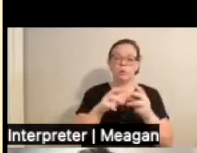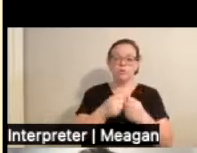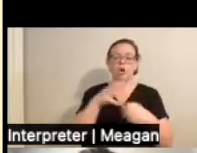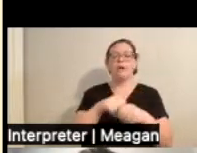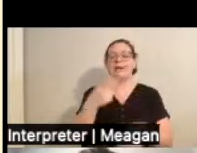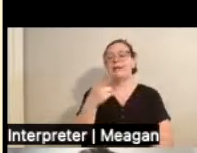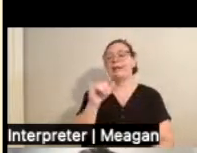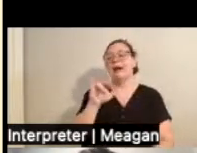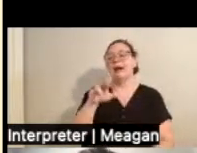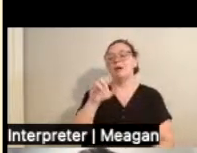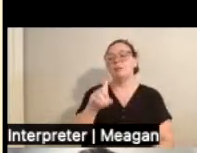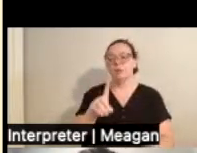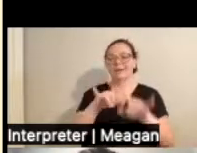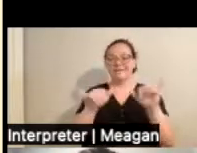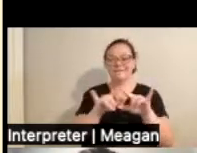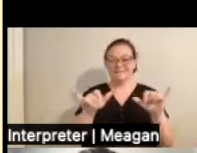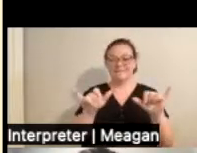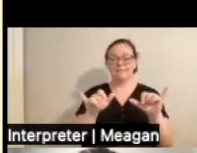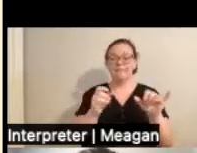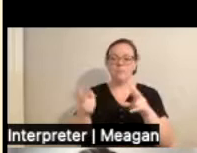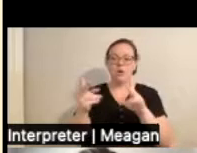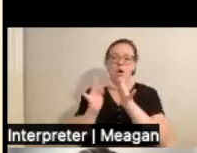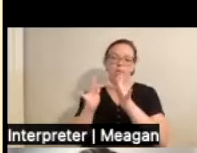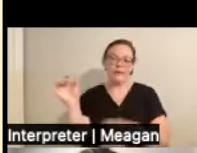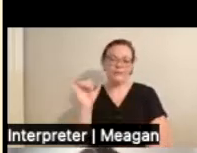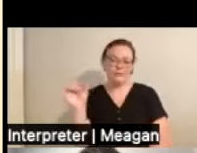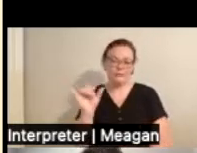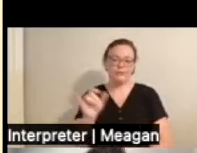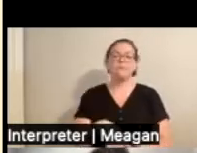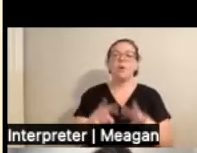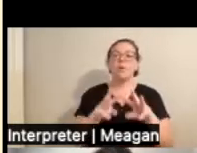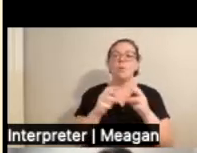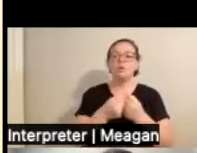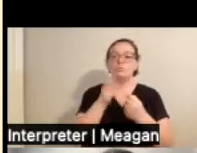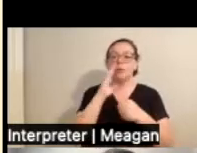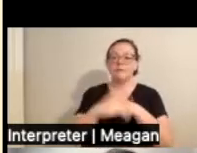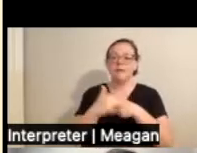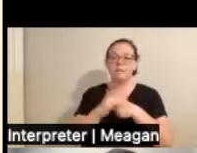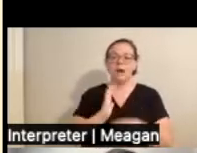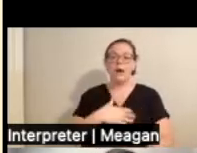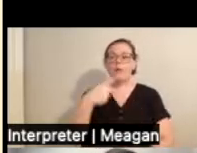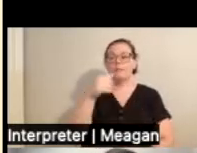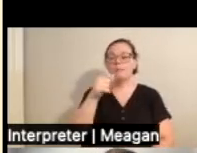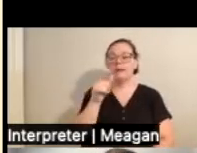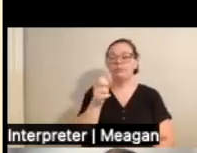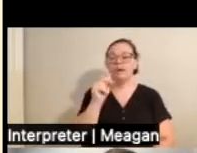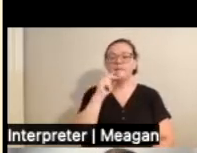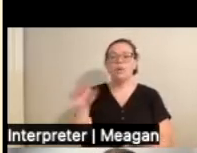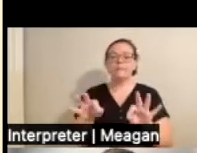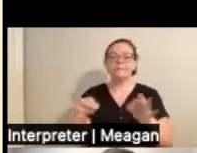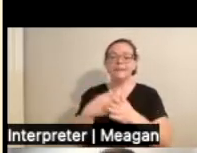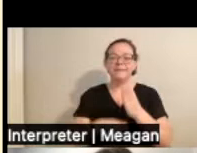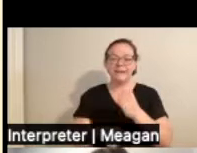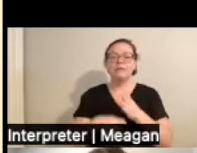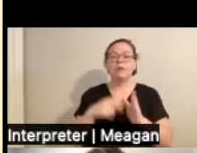format, simultaneously cast online. Workshops will be made available on our Patreon for a small fee, and readings will